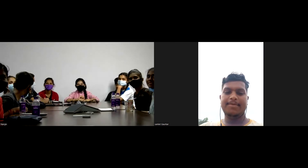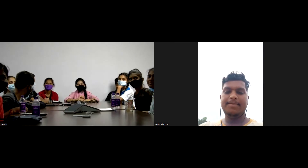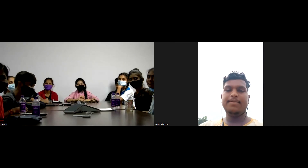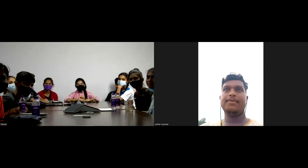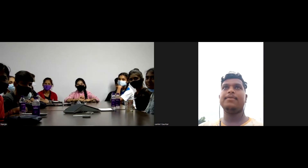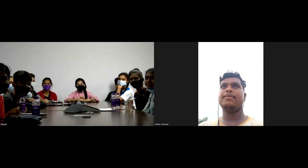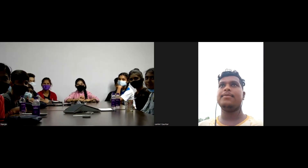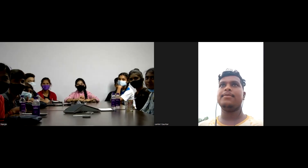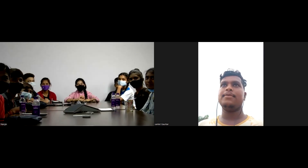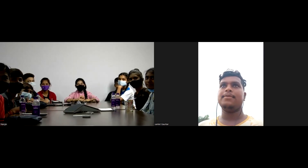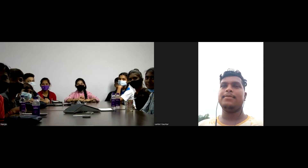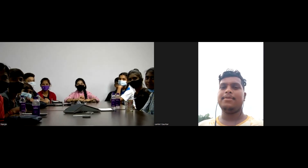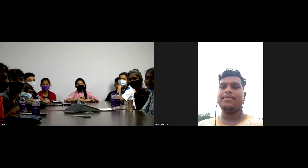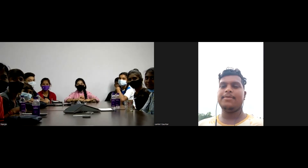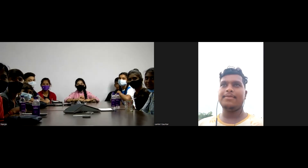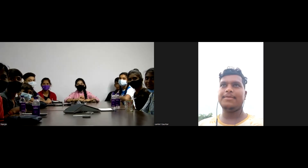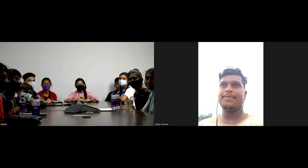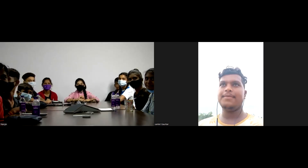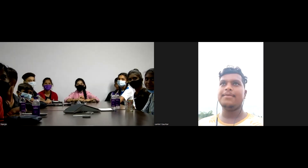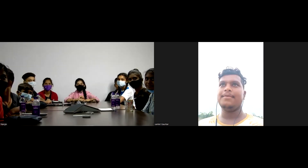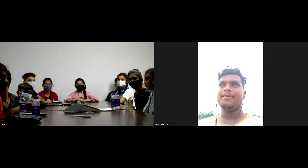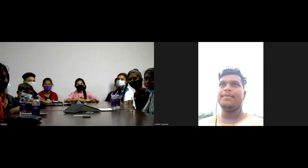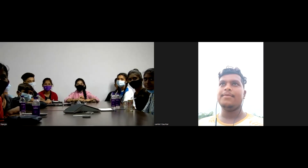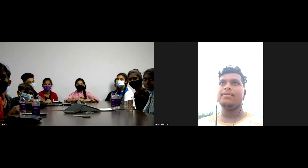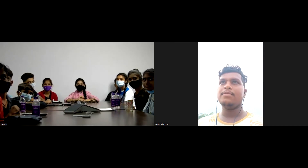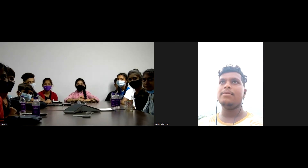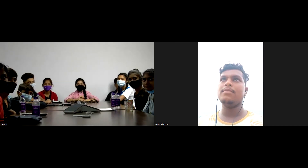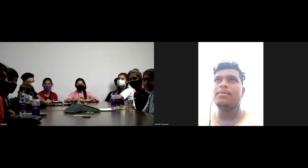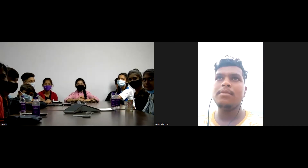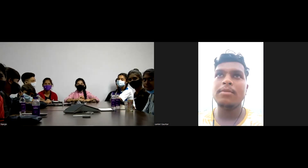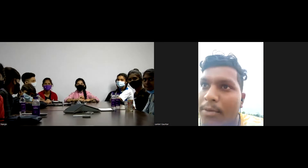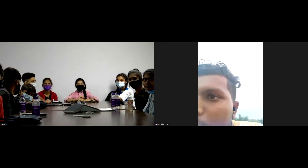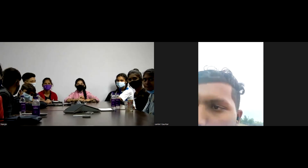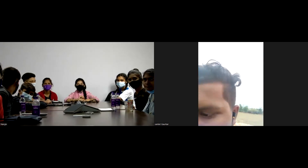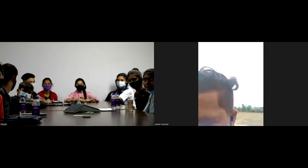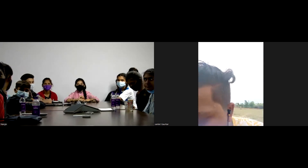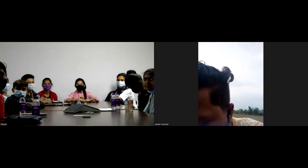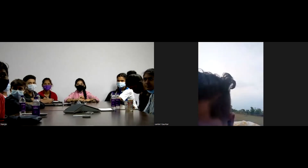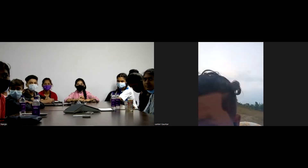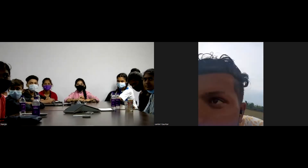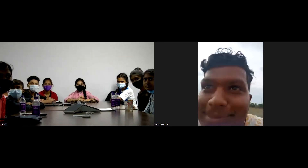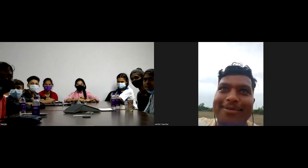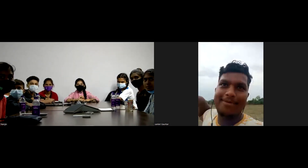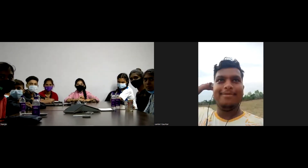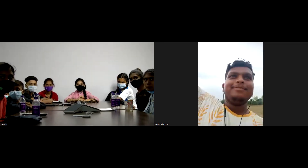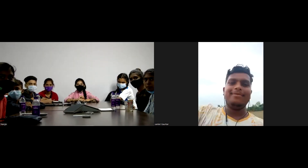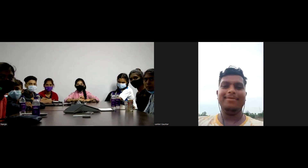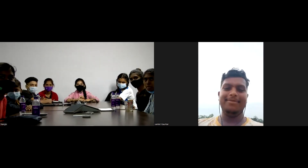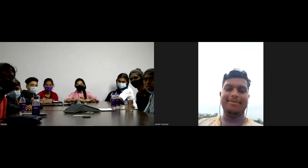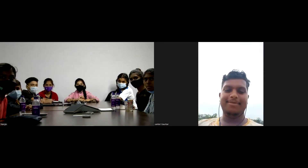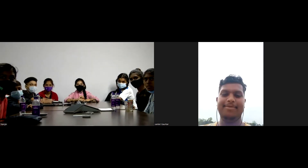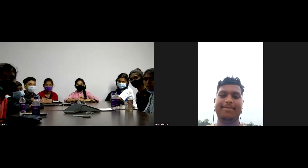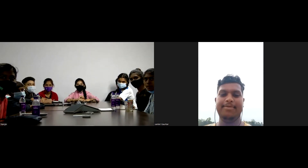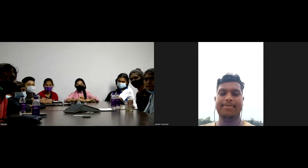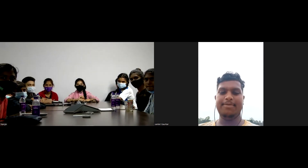Sanket. Sanket is also walking back home, I think. Thank you so much for everything. And then we also